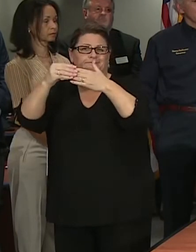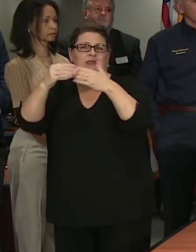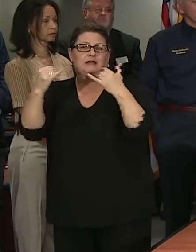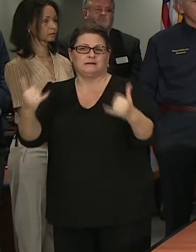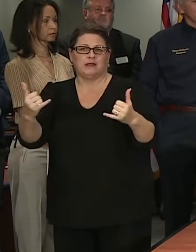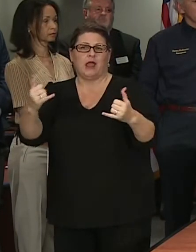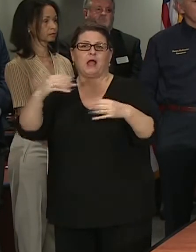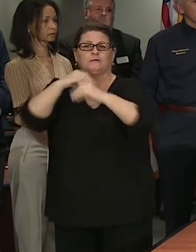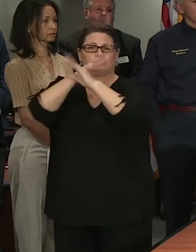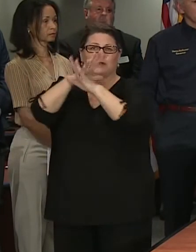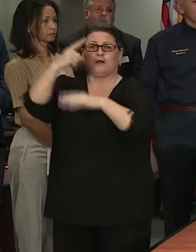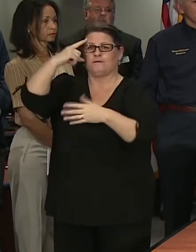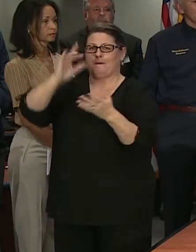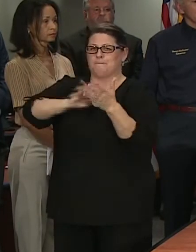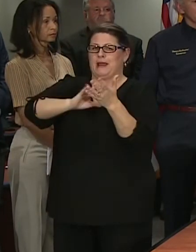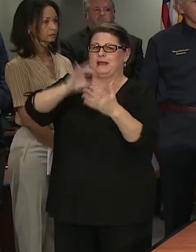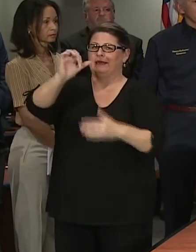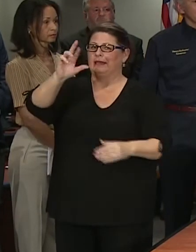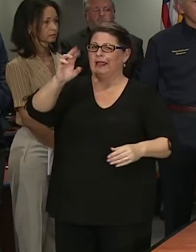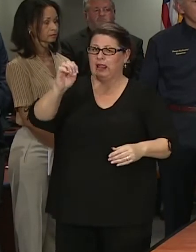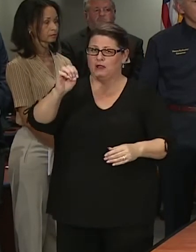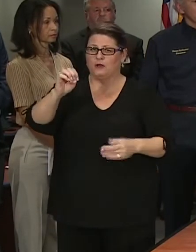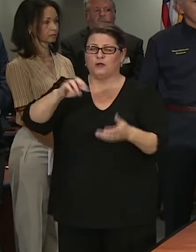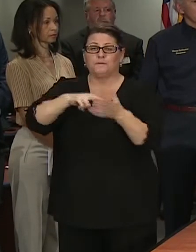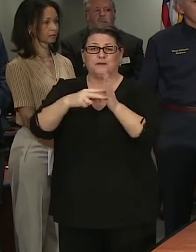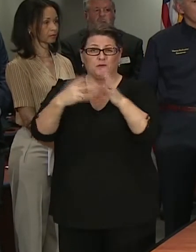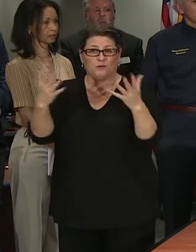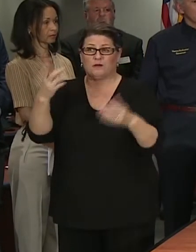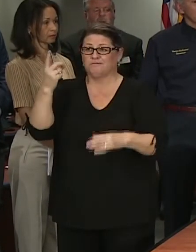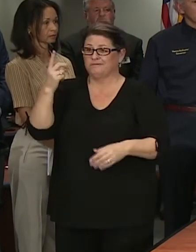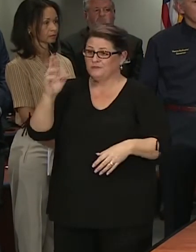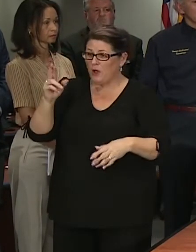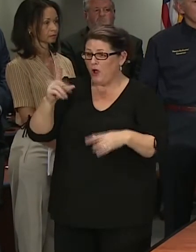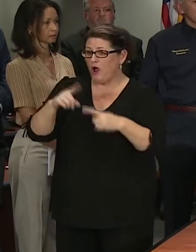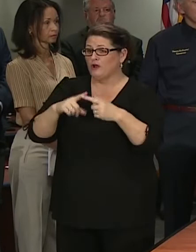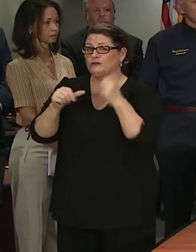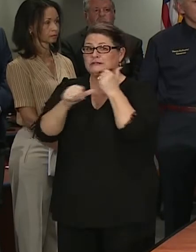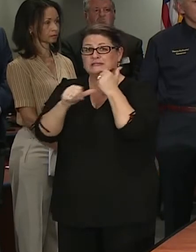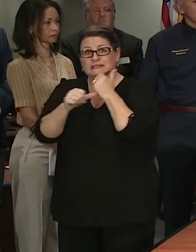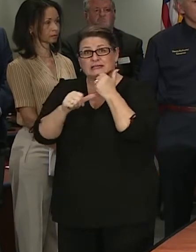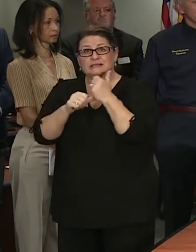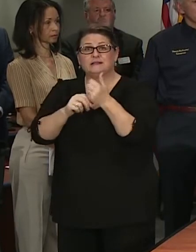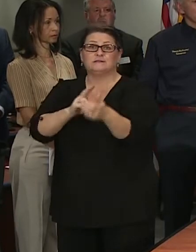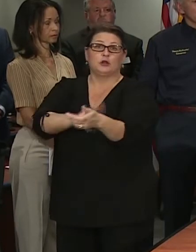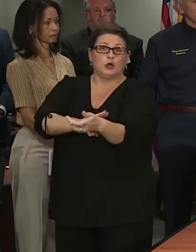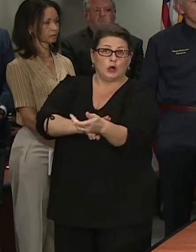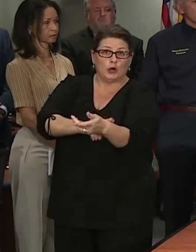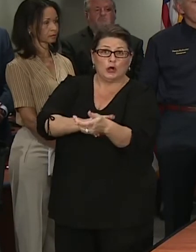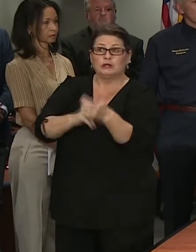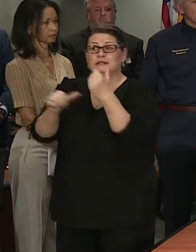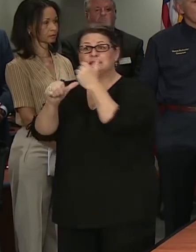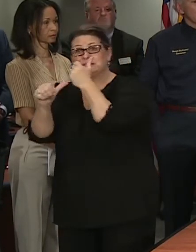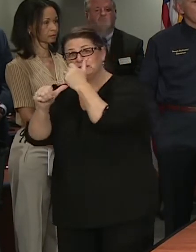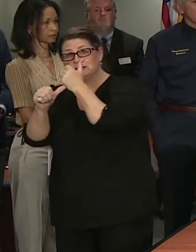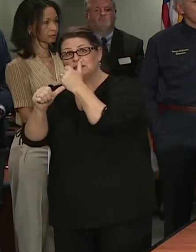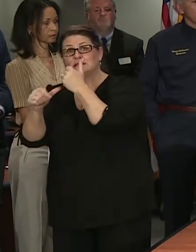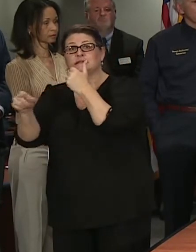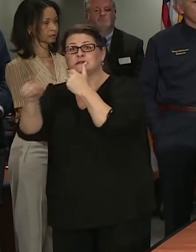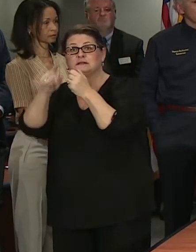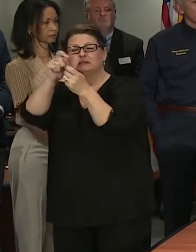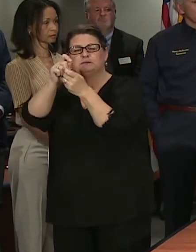of medical care. This has allowed doctors, physicians, assistants, and nurse practitioners in